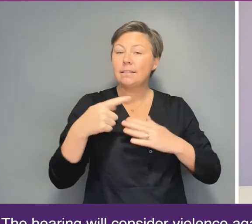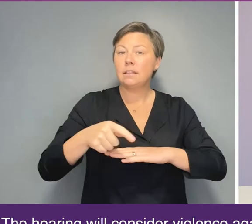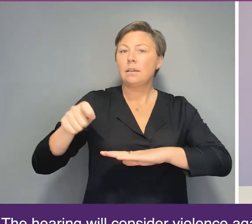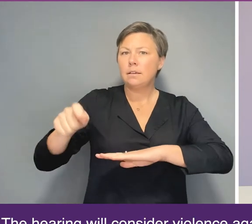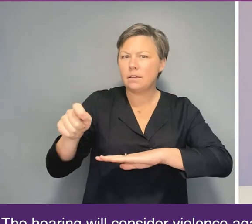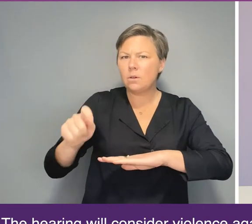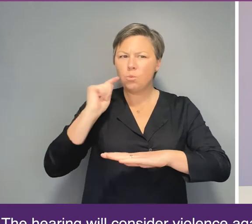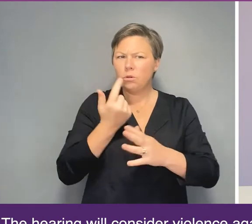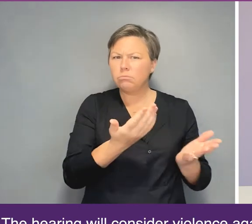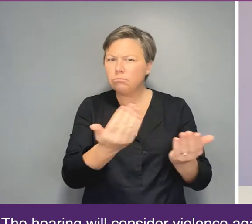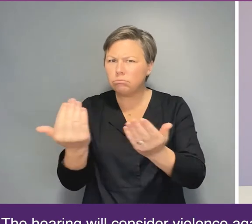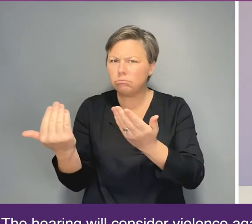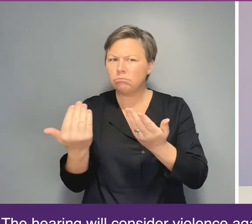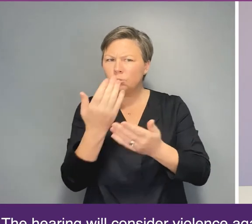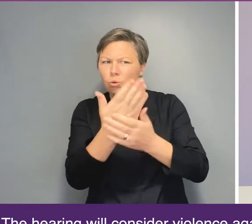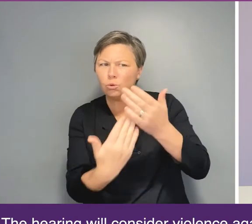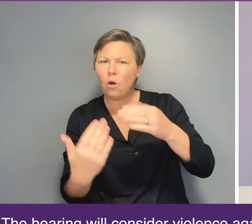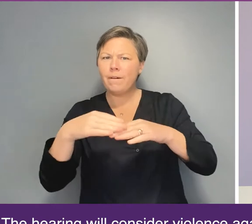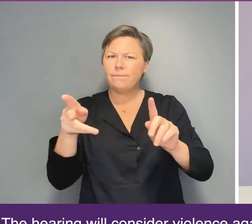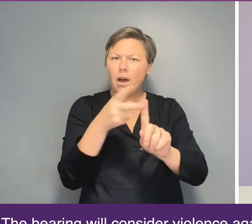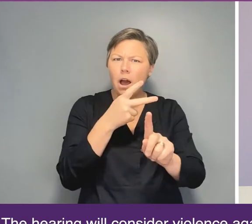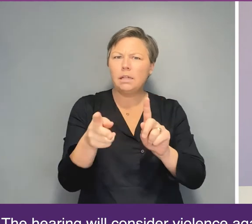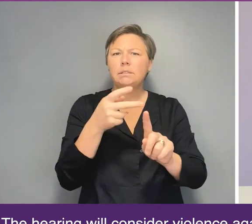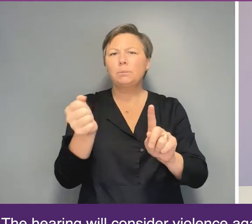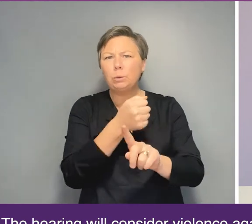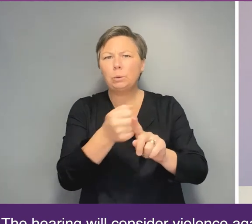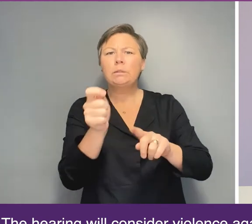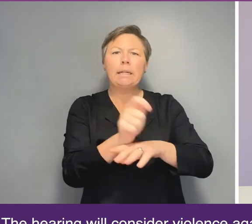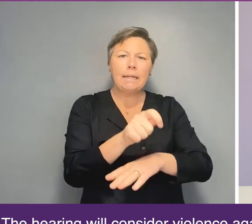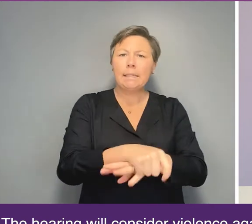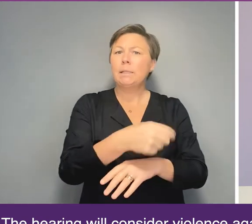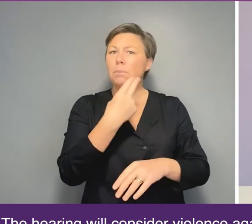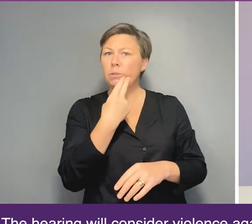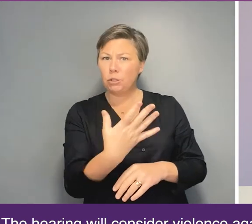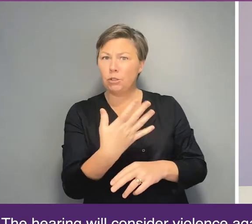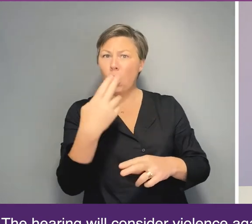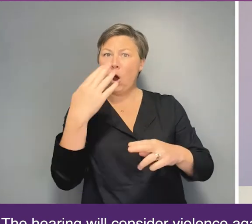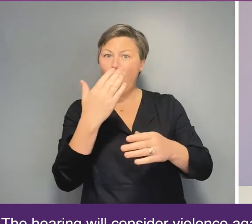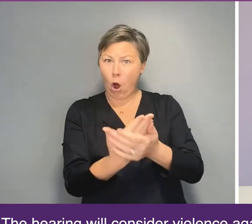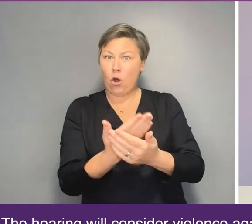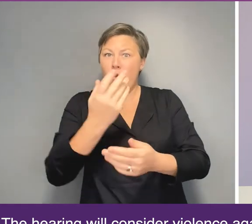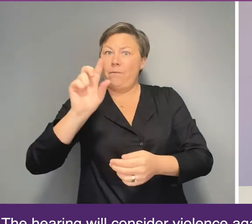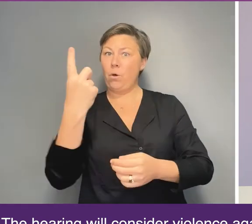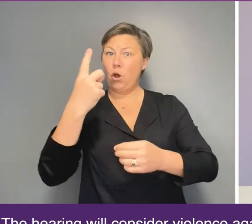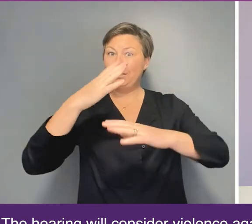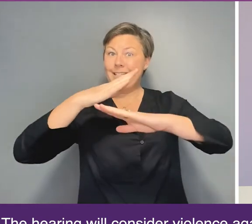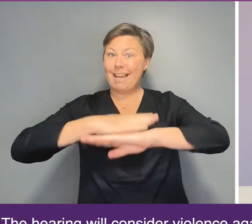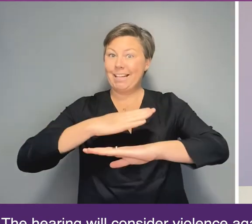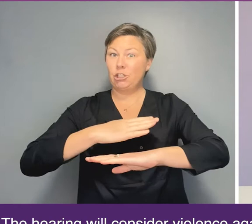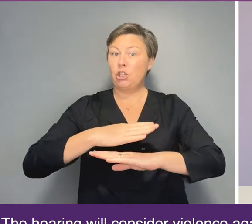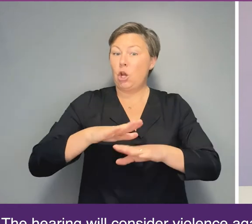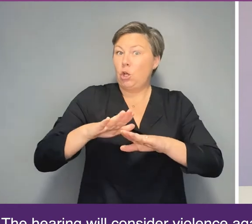violence against and abuse, neglect and exploitation for First Nations children with